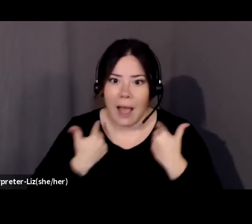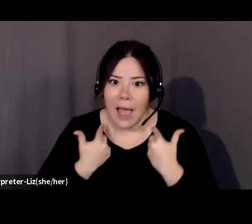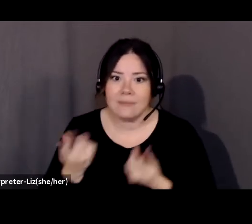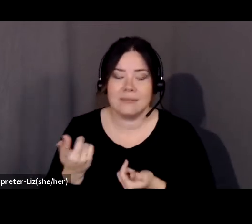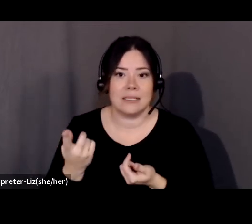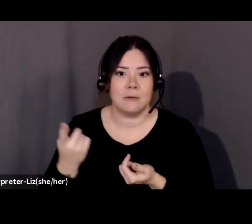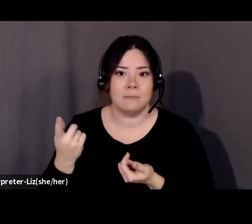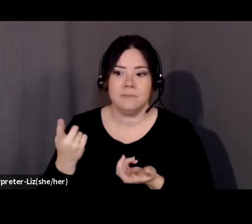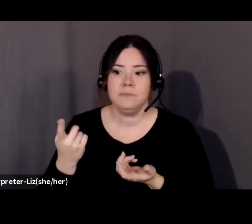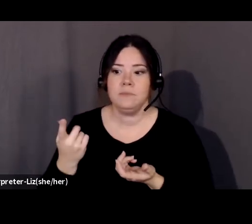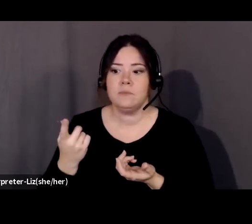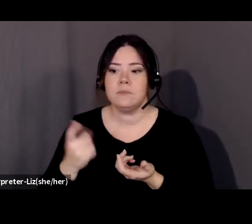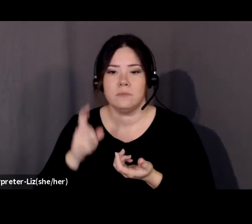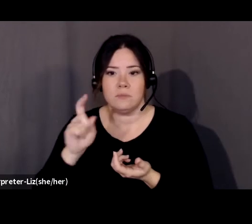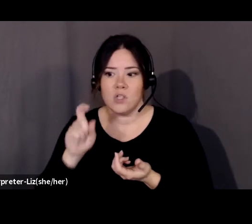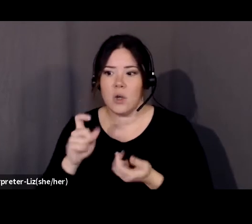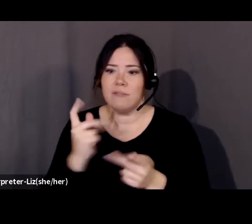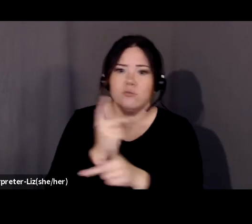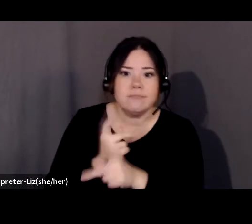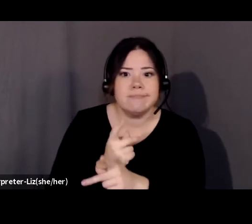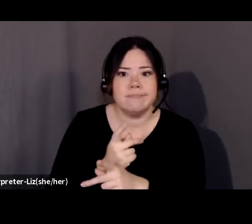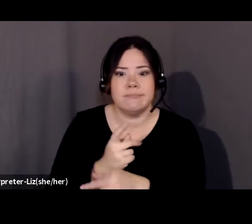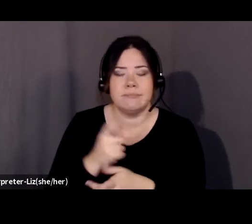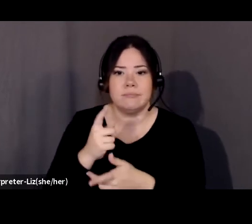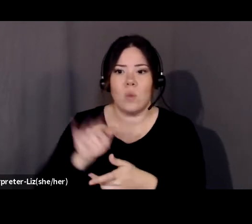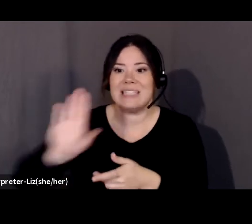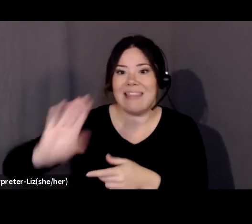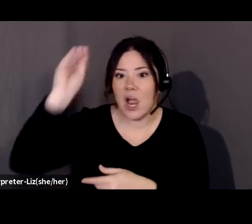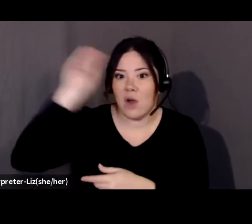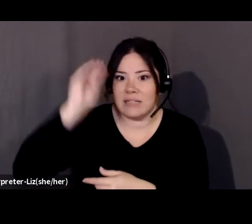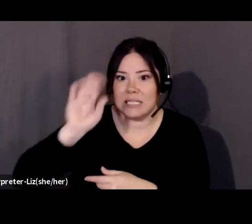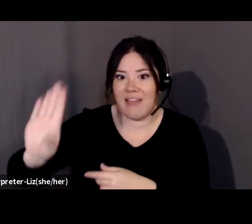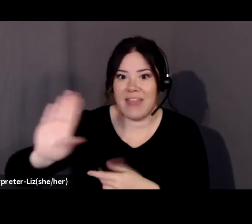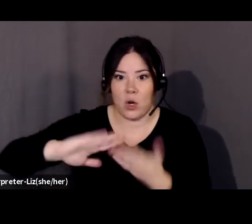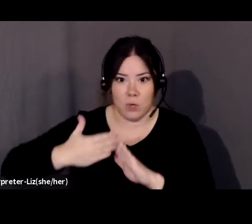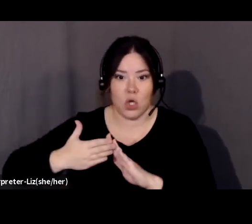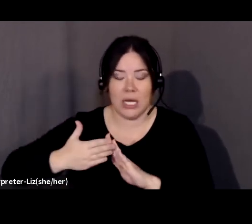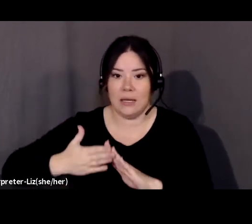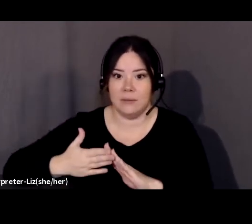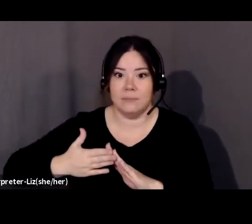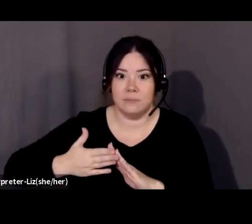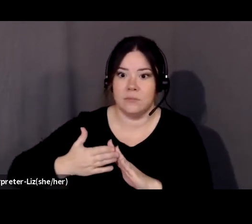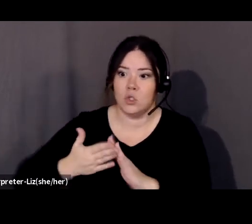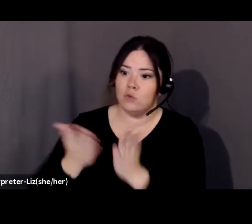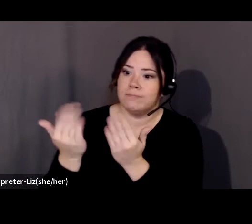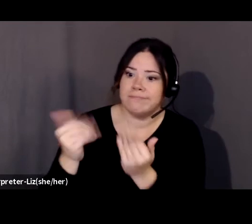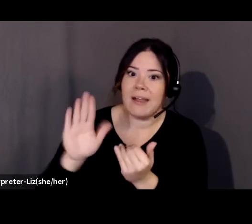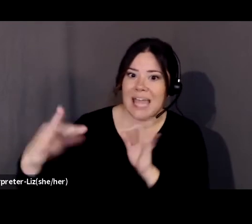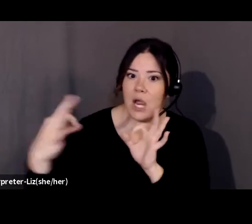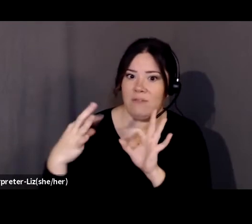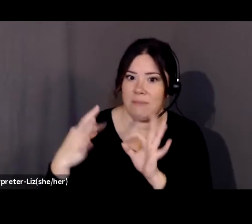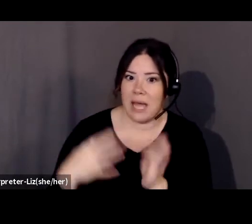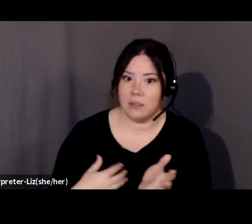have to kind of see what they think of their community, hear their voices. And one of the things we did